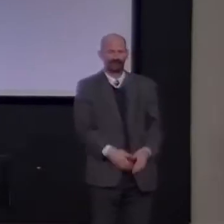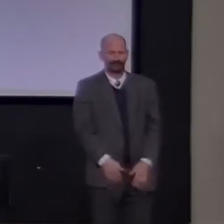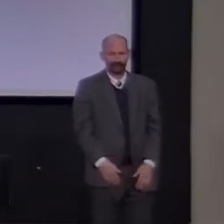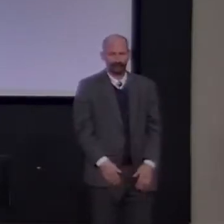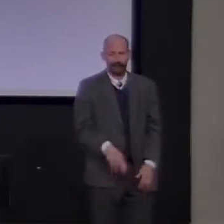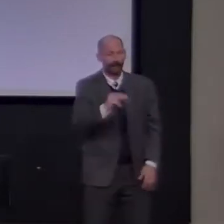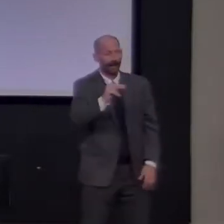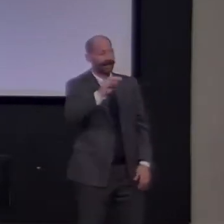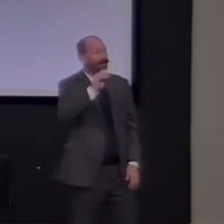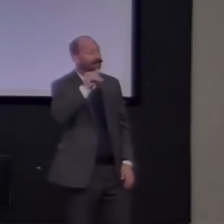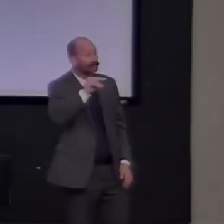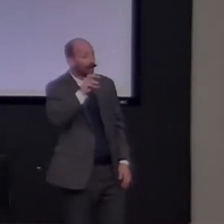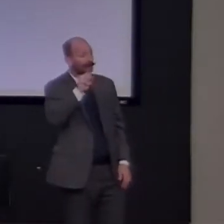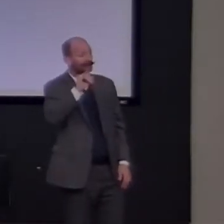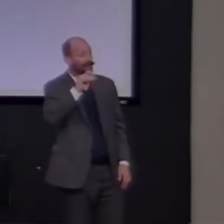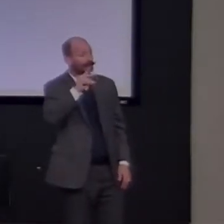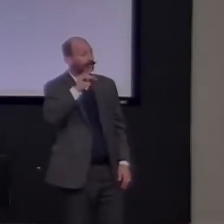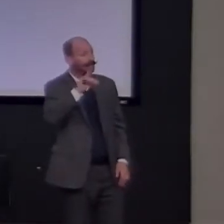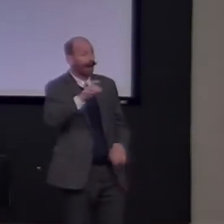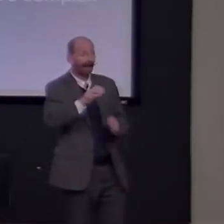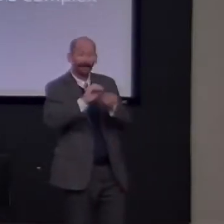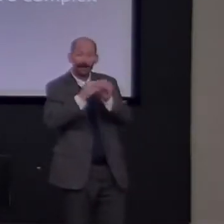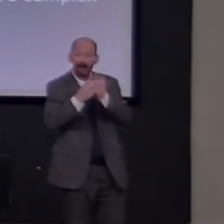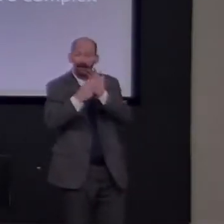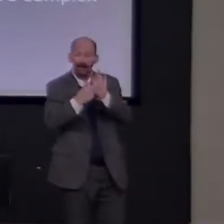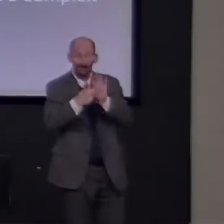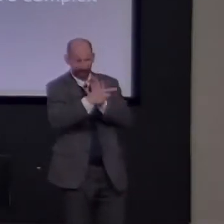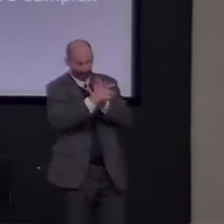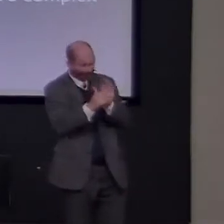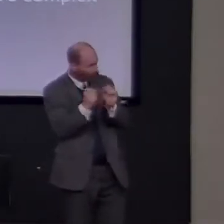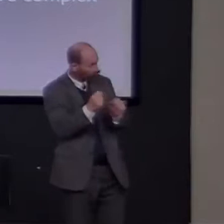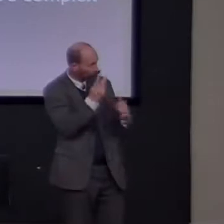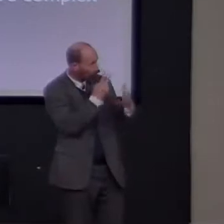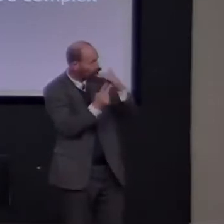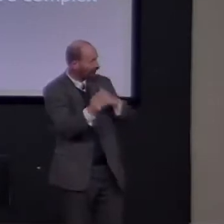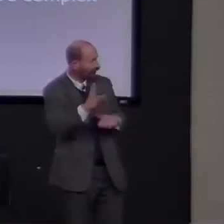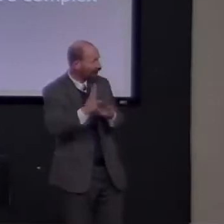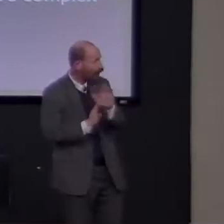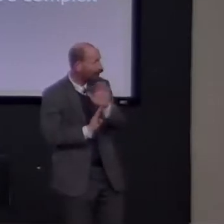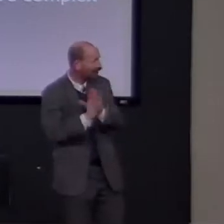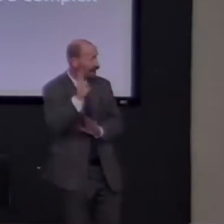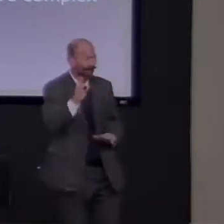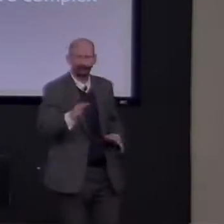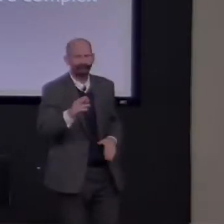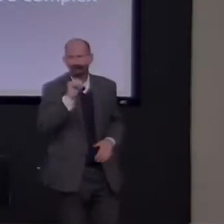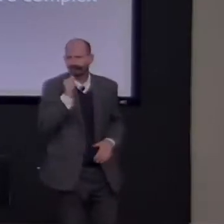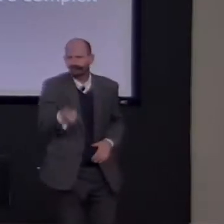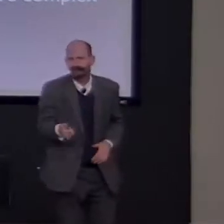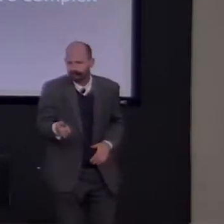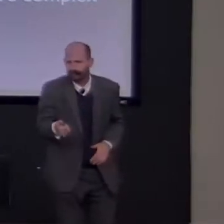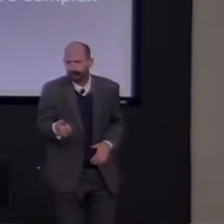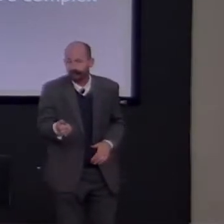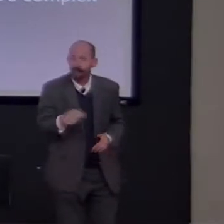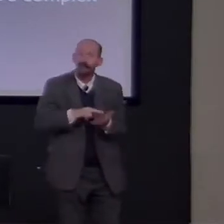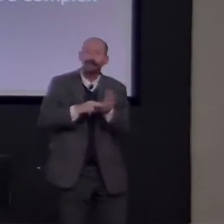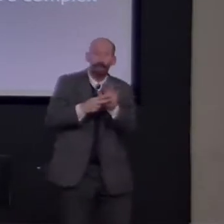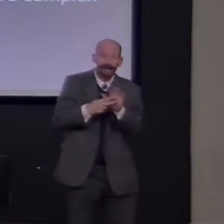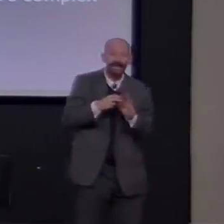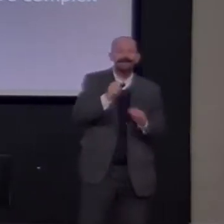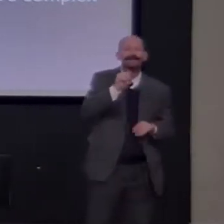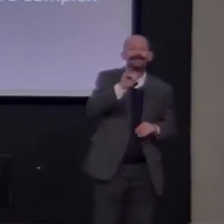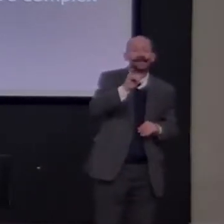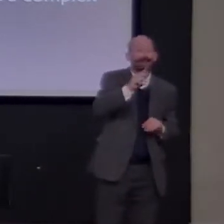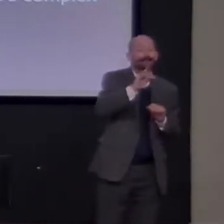Non-symbolic number discrimination skills do not represent a strong marker of developmental dyscalculia. We therefore think that symbolic number development